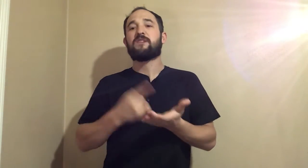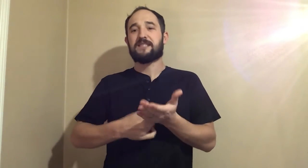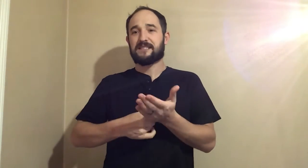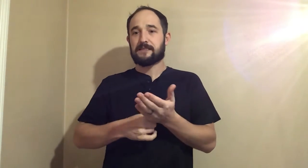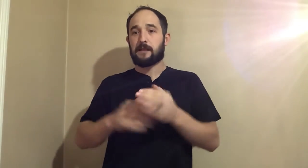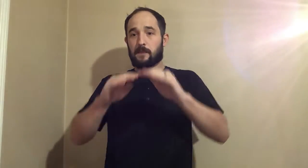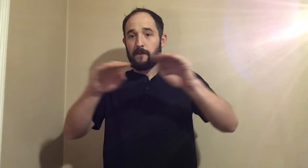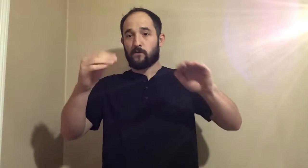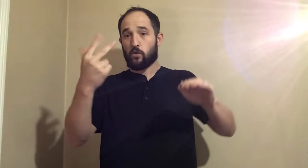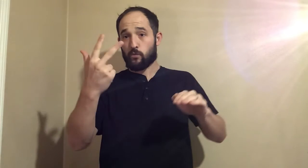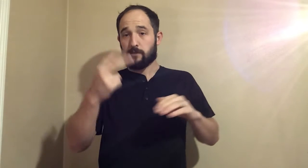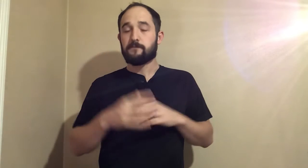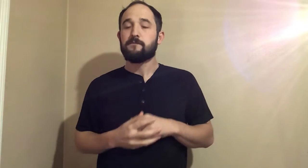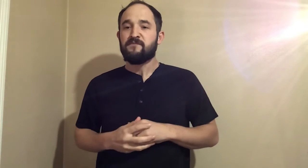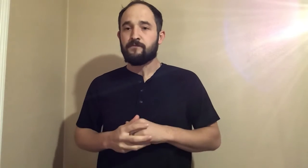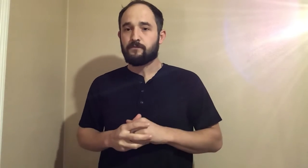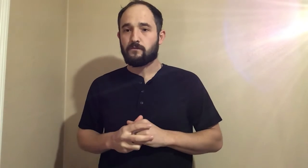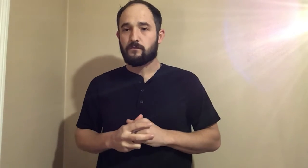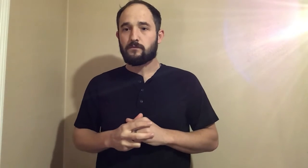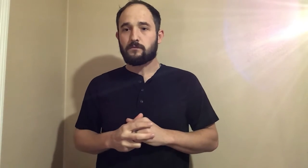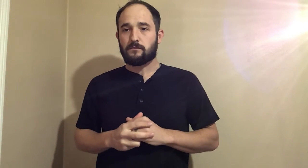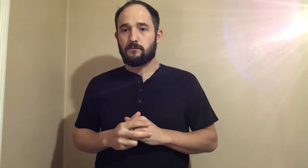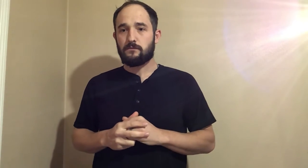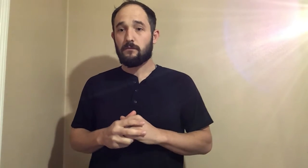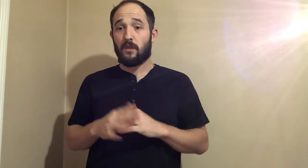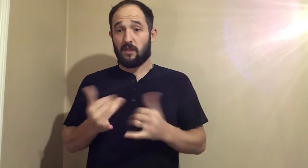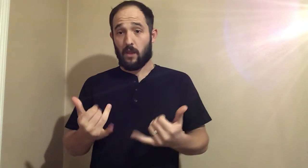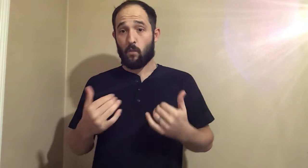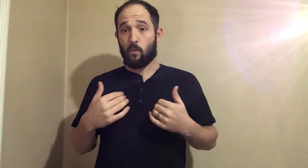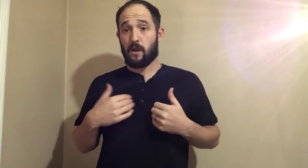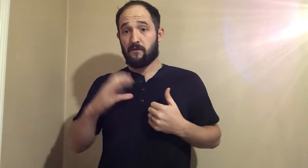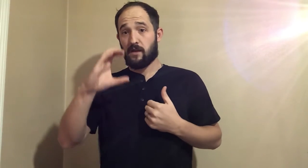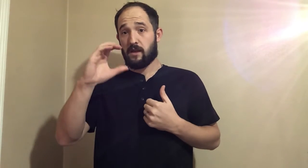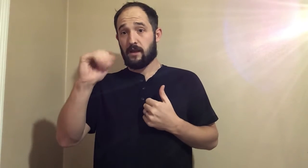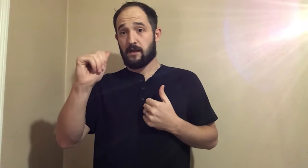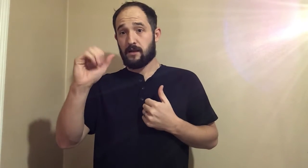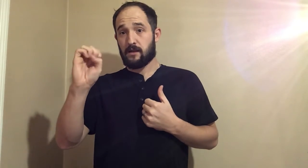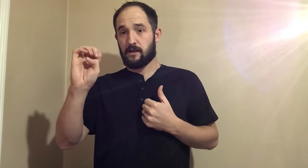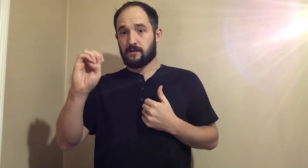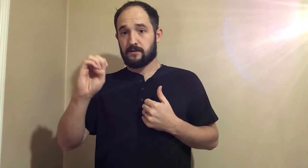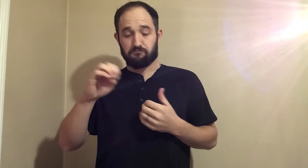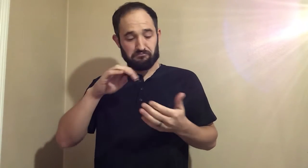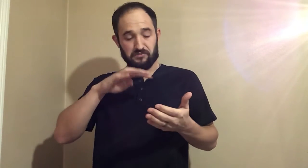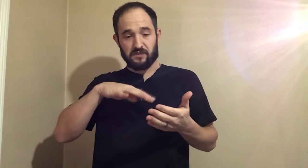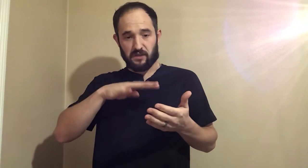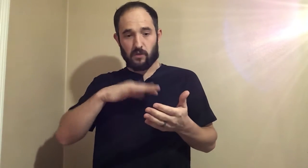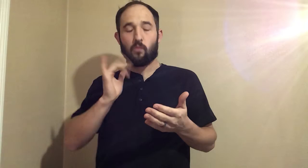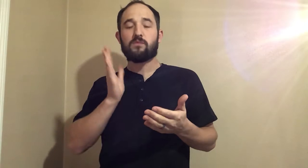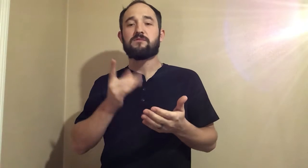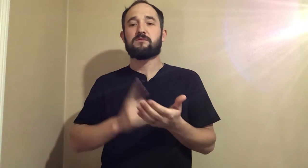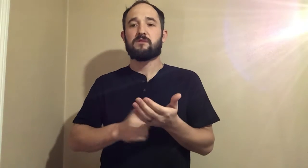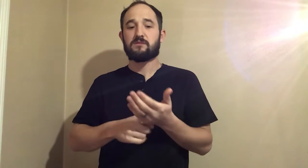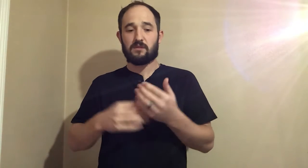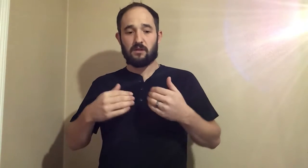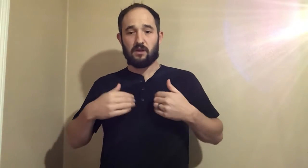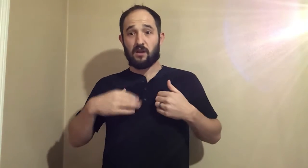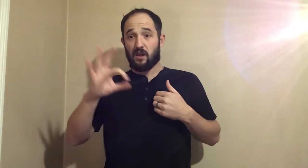Here's a case study. Let's look at this. 79-year-old woman with a head of femur fracture for which she had an open reduction